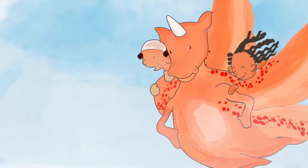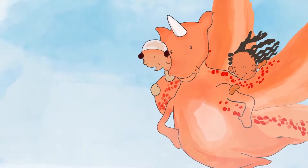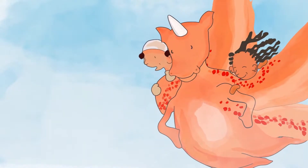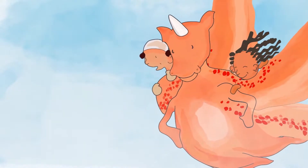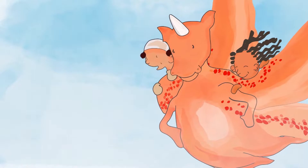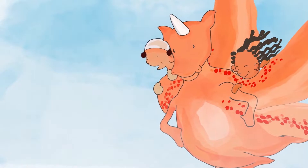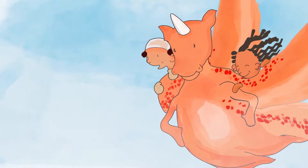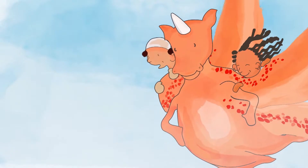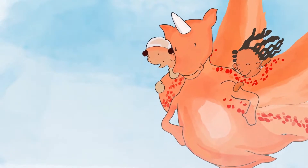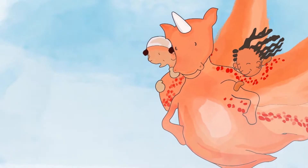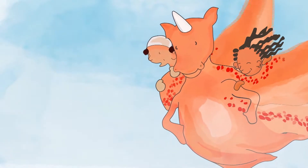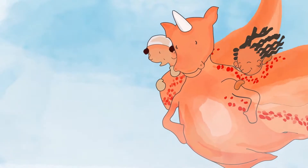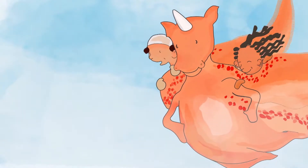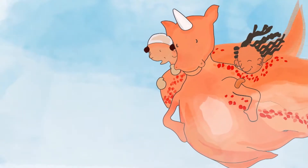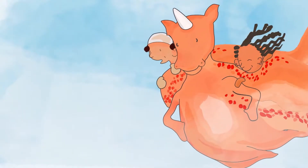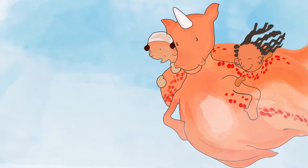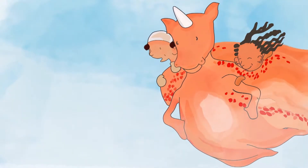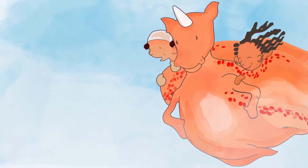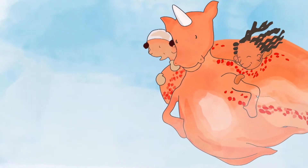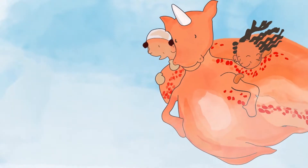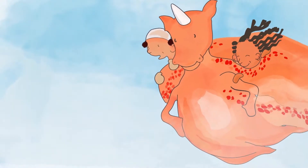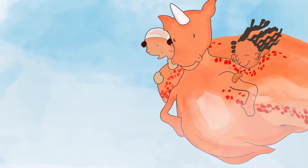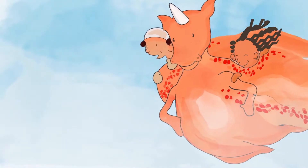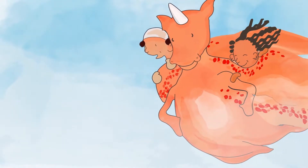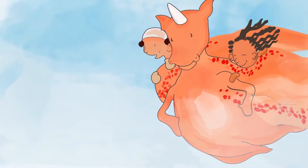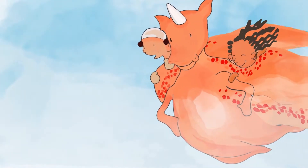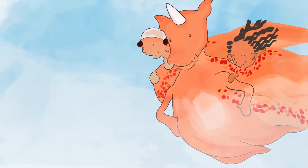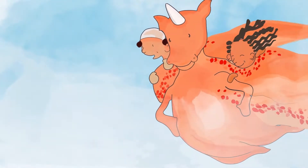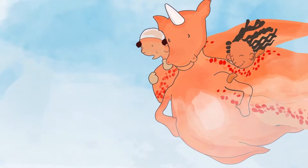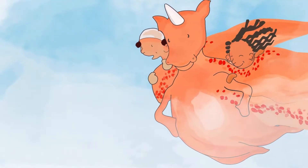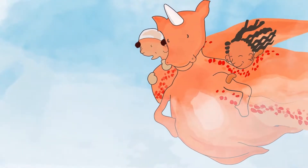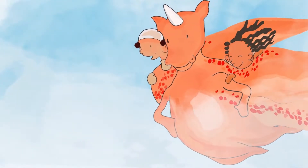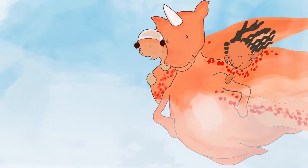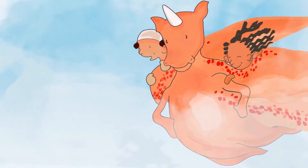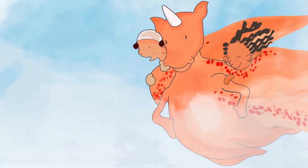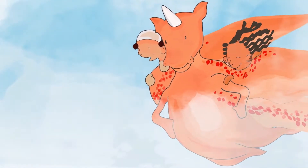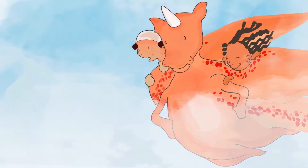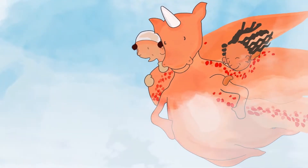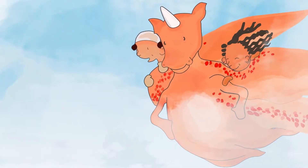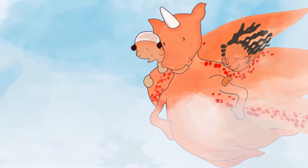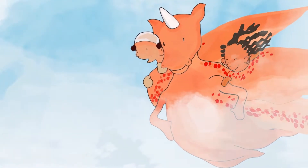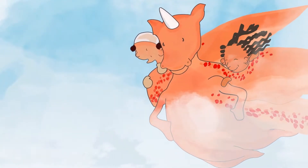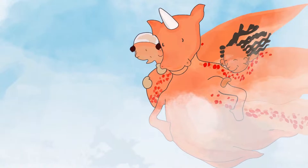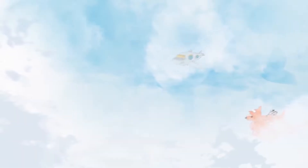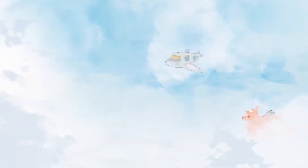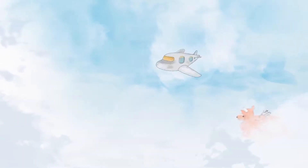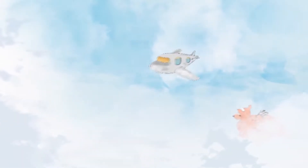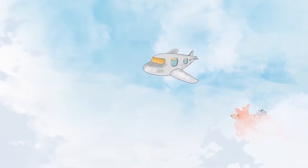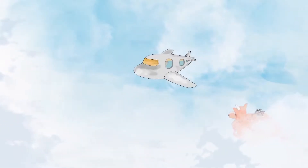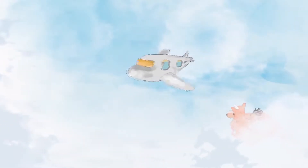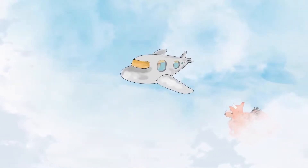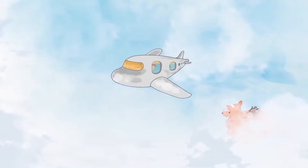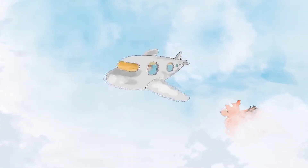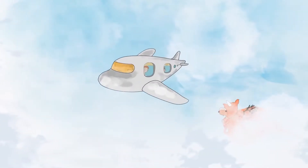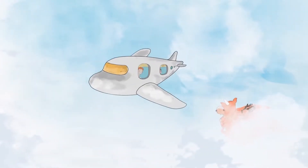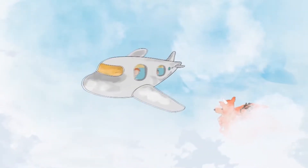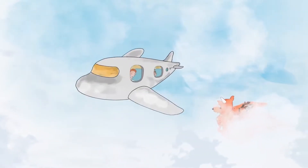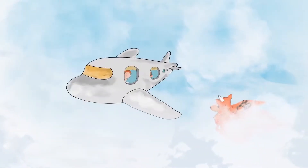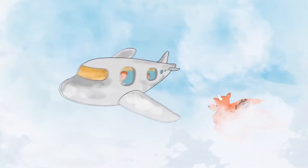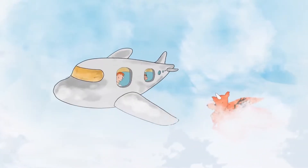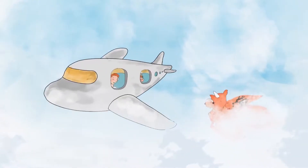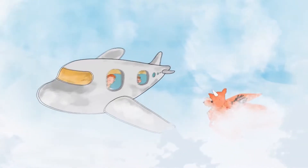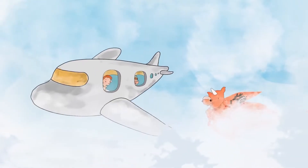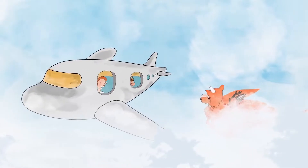Ariel soared into the sky. Salem cried out in joy. Up there in the clouds, a plane flew by and